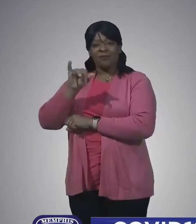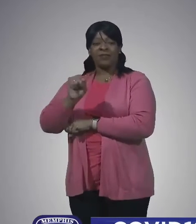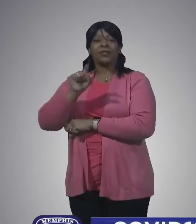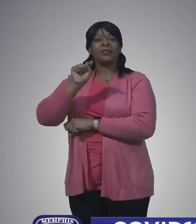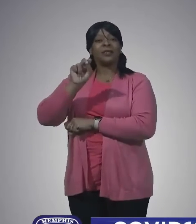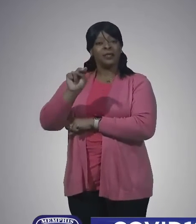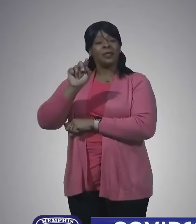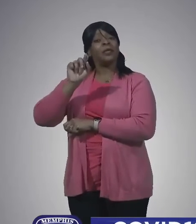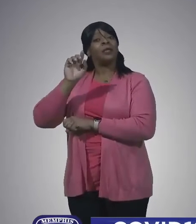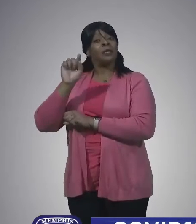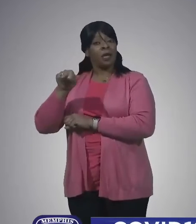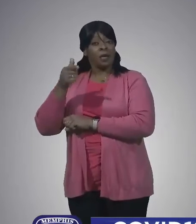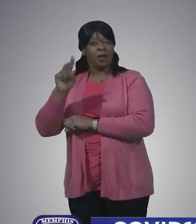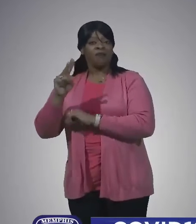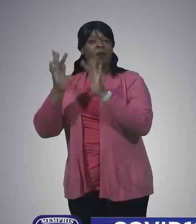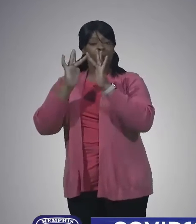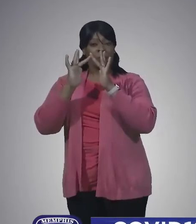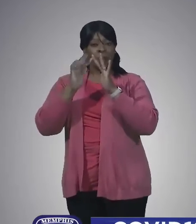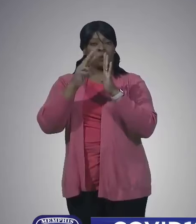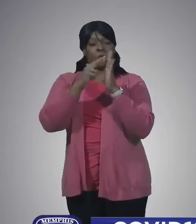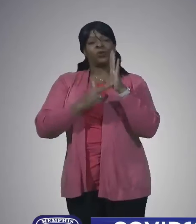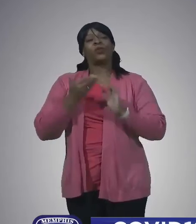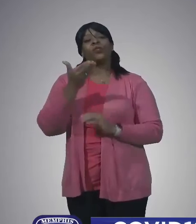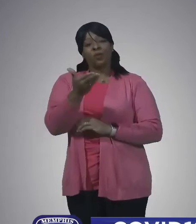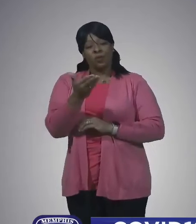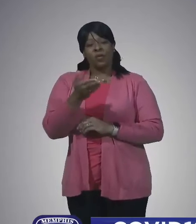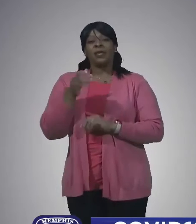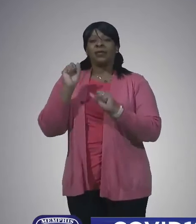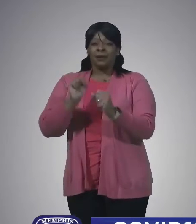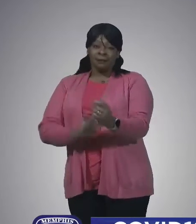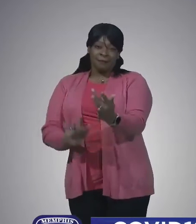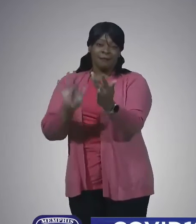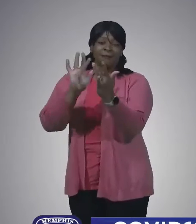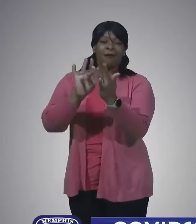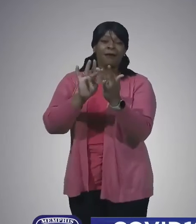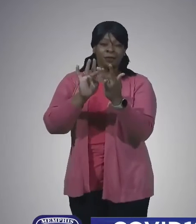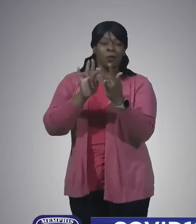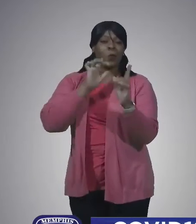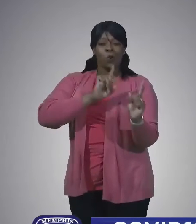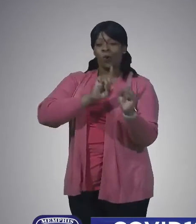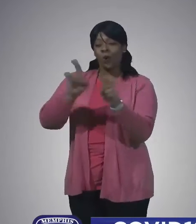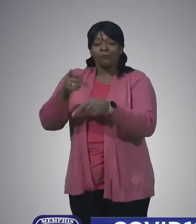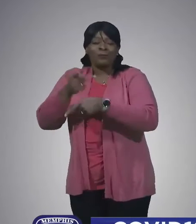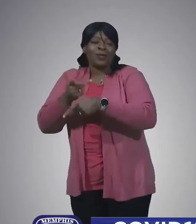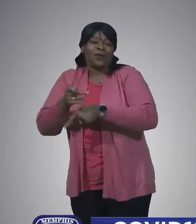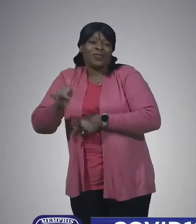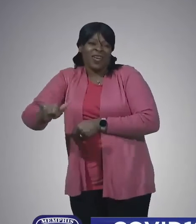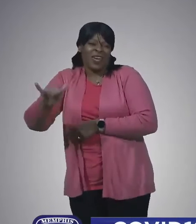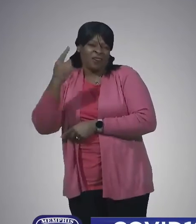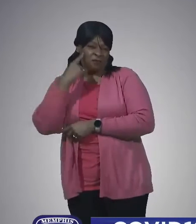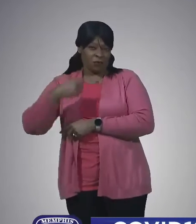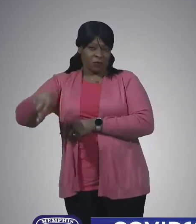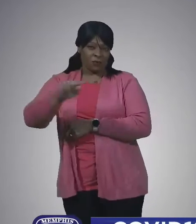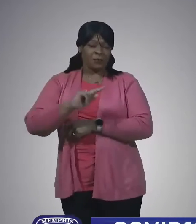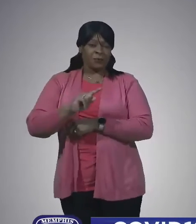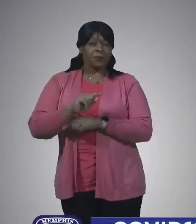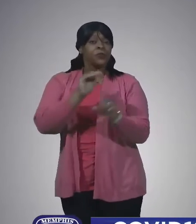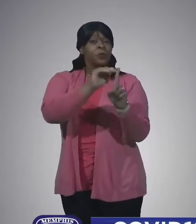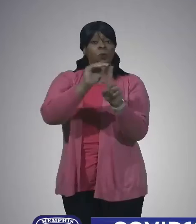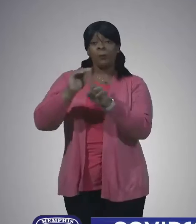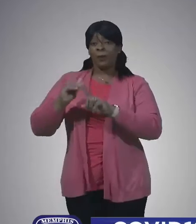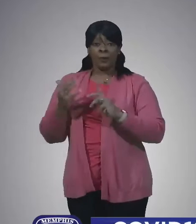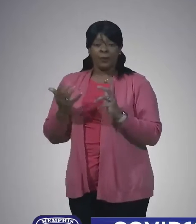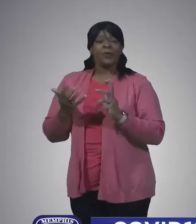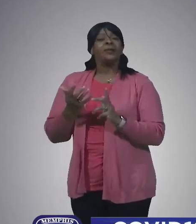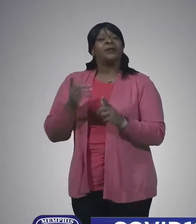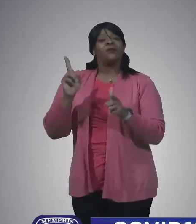COVID-19.memphistn.gov website, and you can also register there, and they will be in touch and will come out and take care of that for you. Just a reminder, you